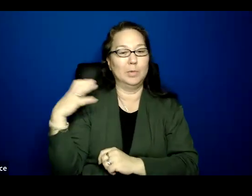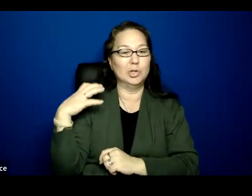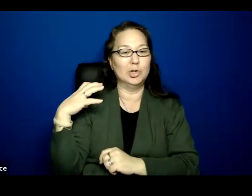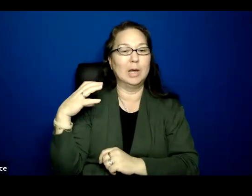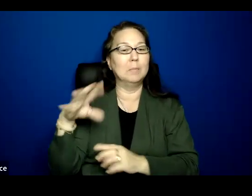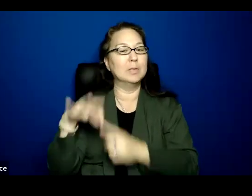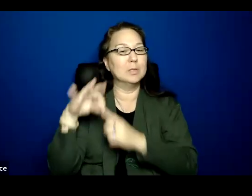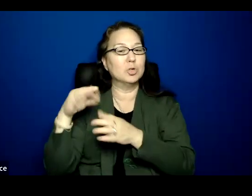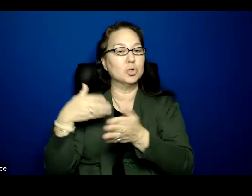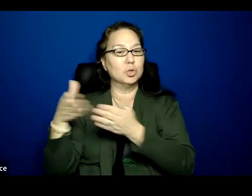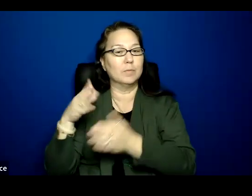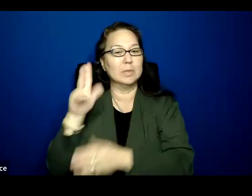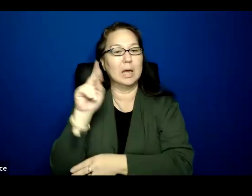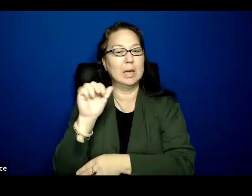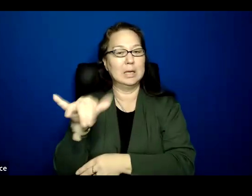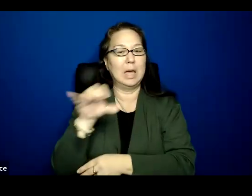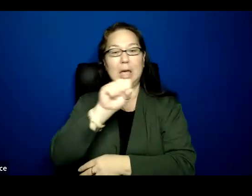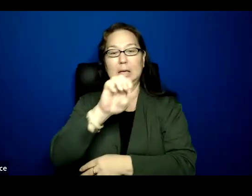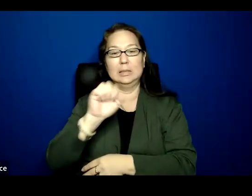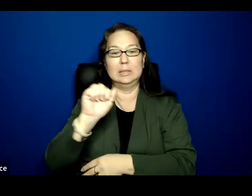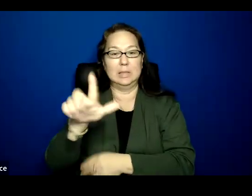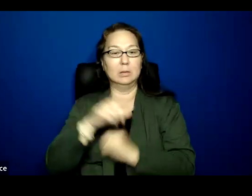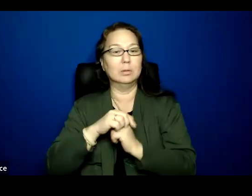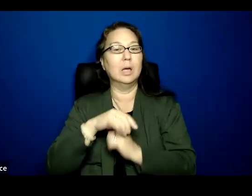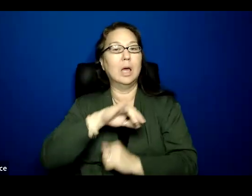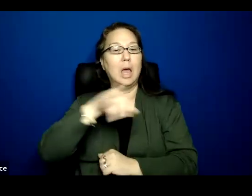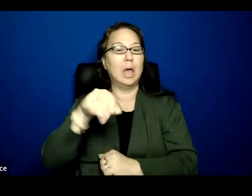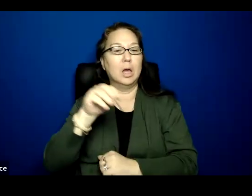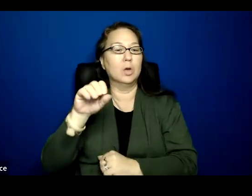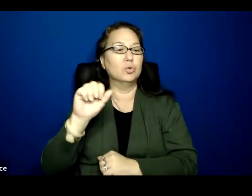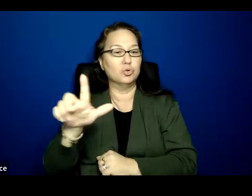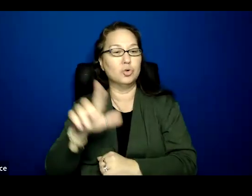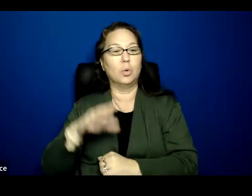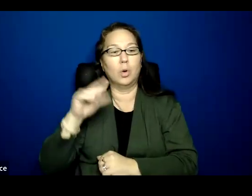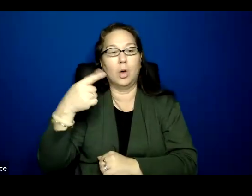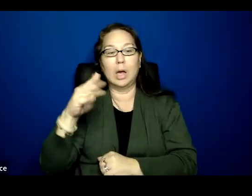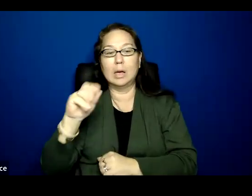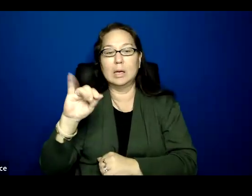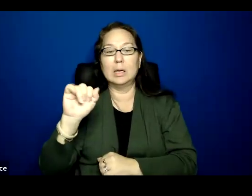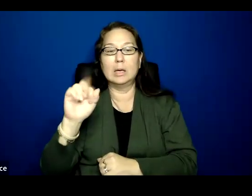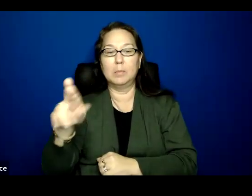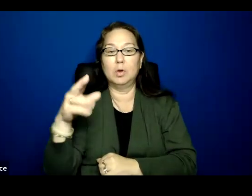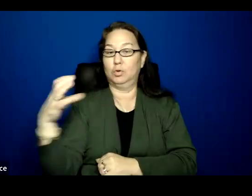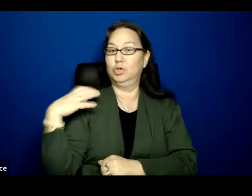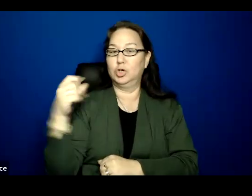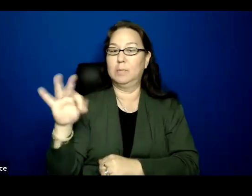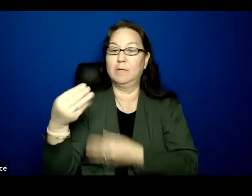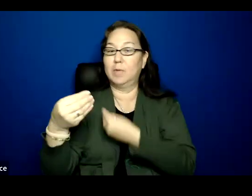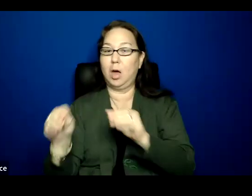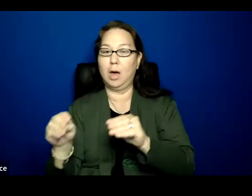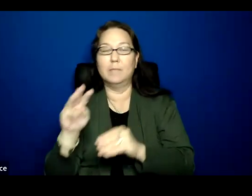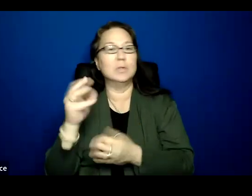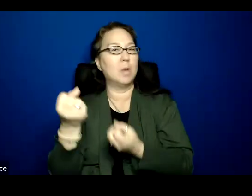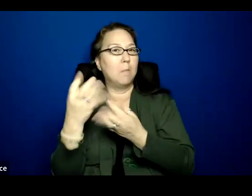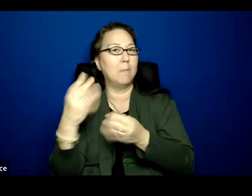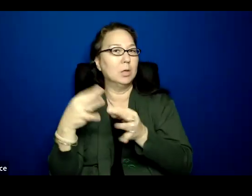of the Office of Multilingual and Multicultural Education, and Chief of Teaching and Learning, Angela Headley Mitchell. They will explain how